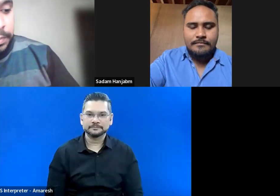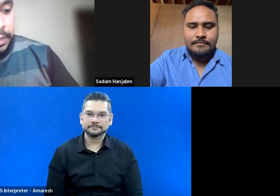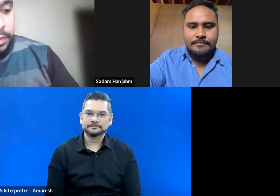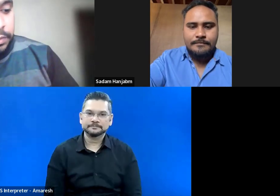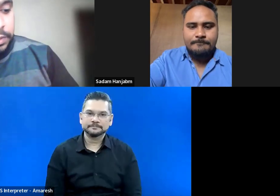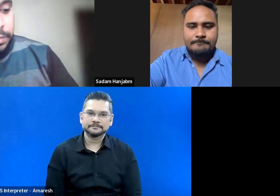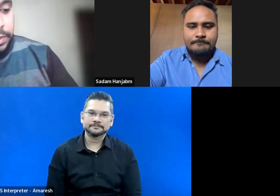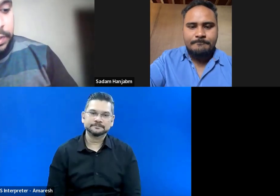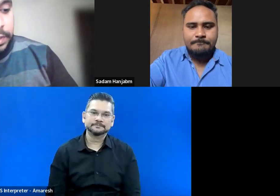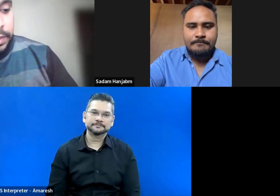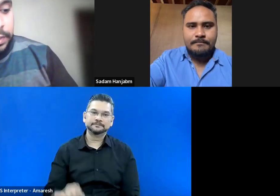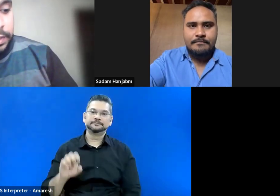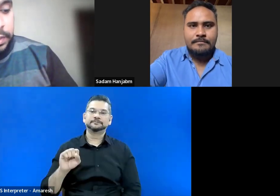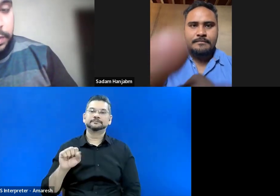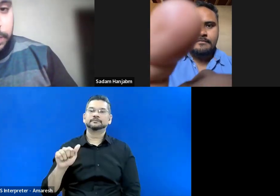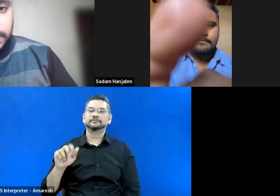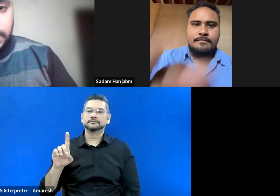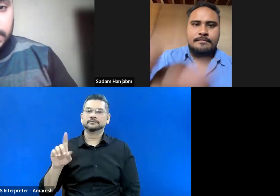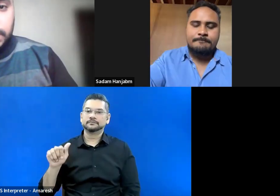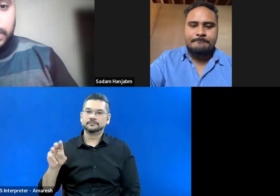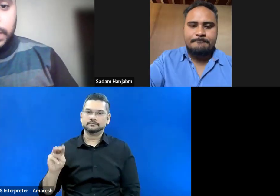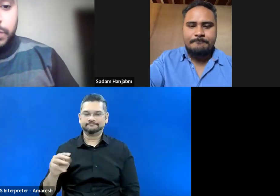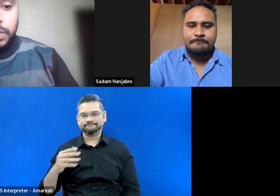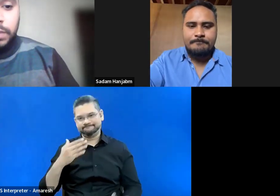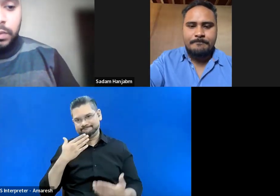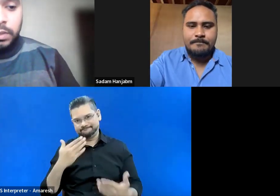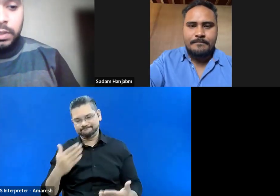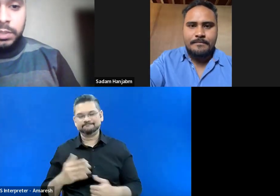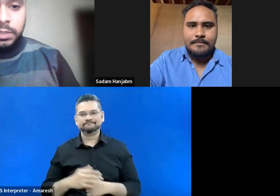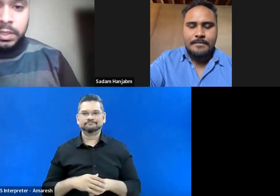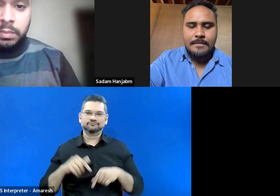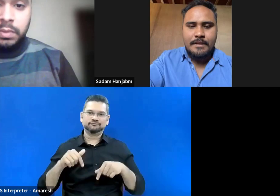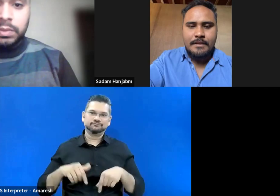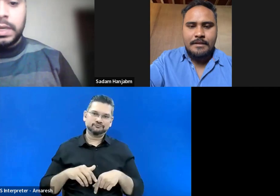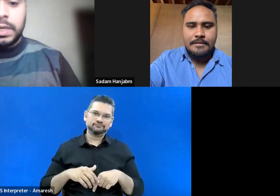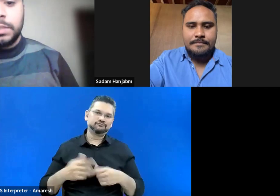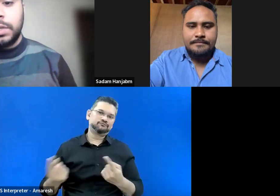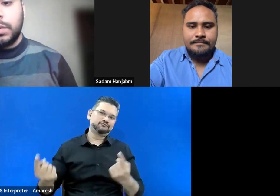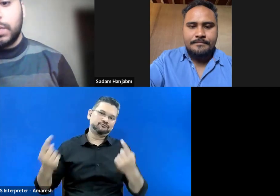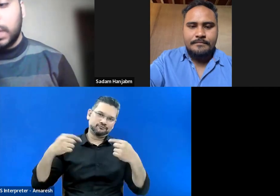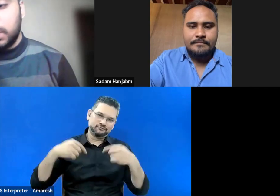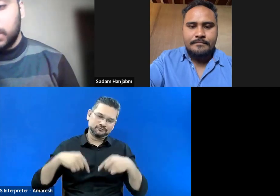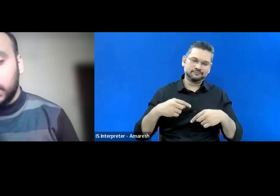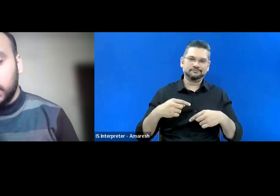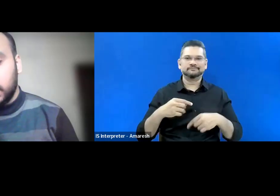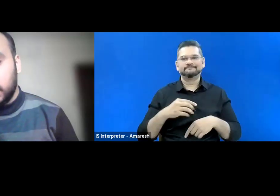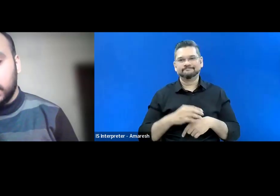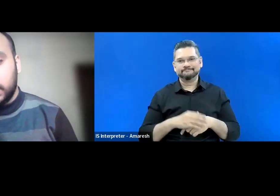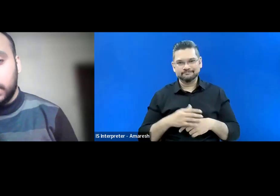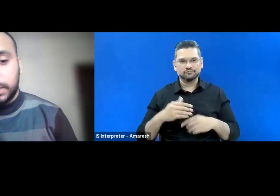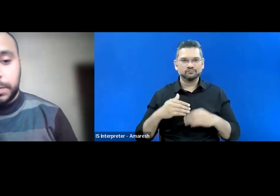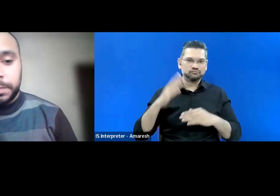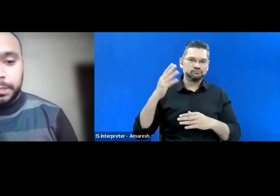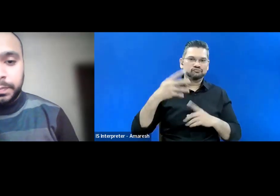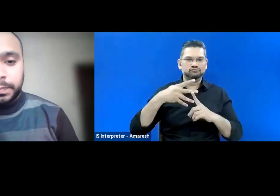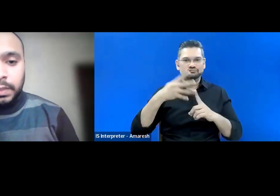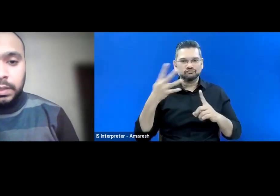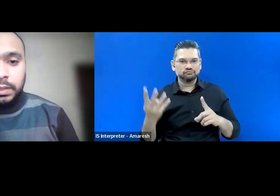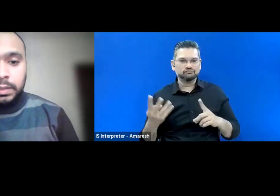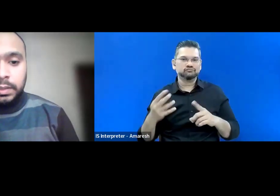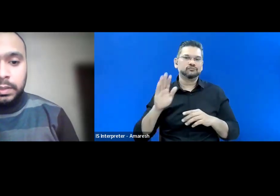for making your submission and taking out time today for speaking about the LGBTQI community